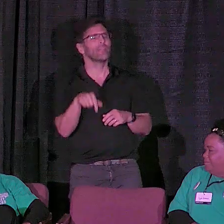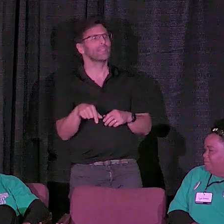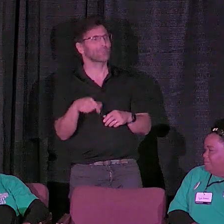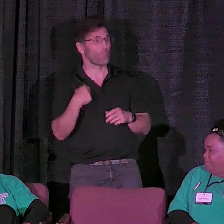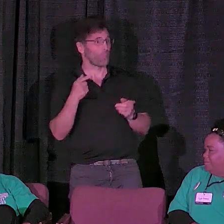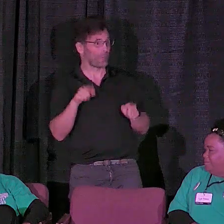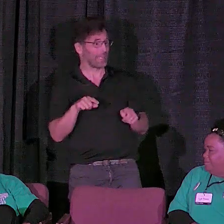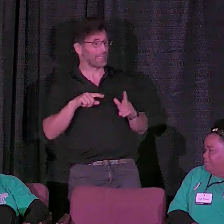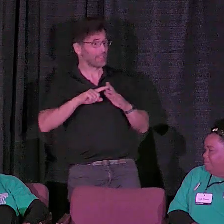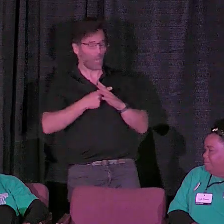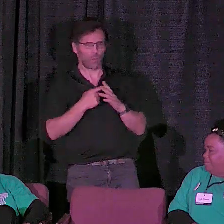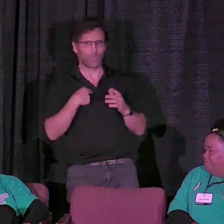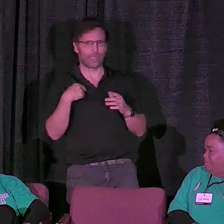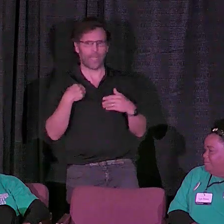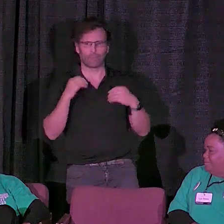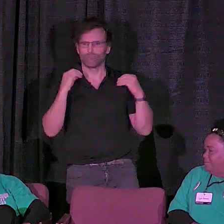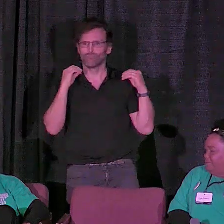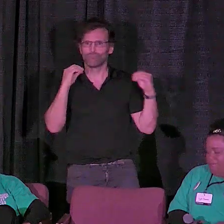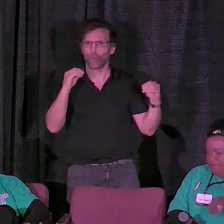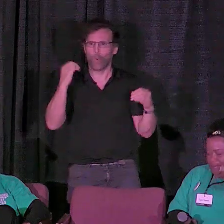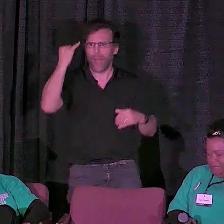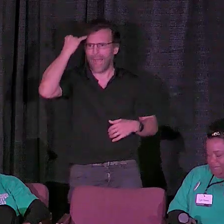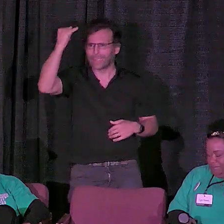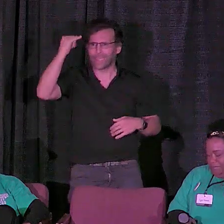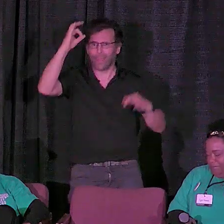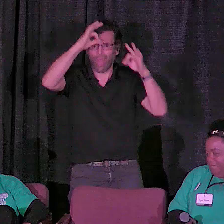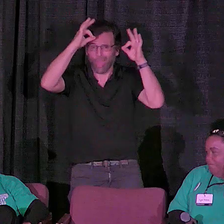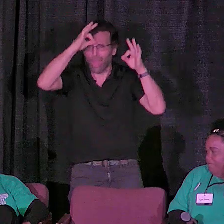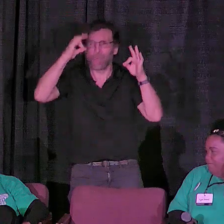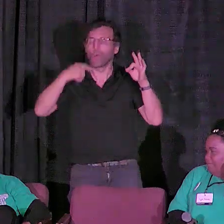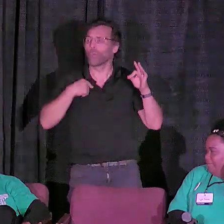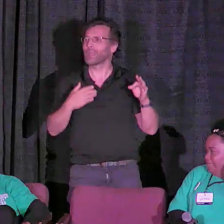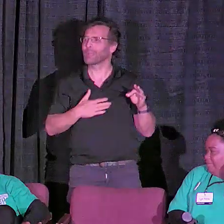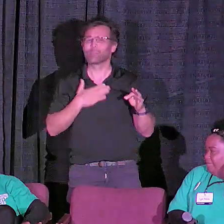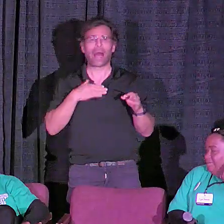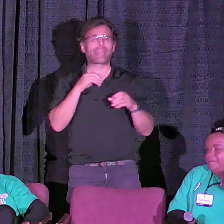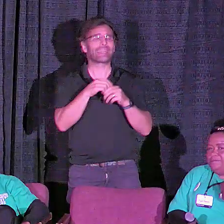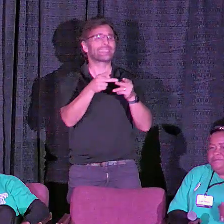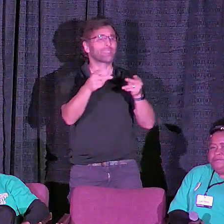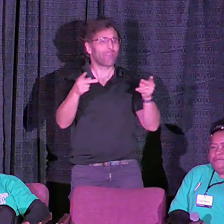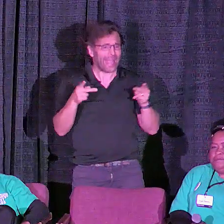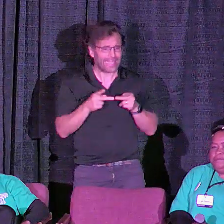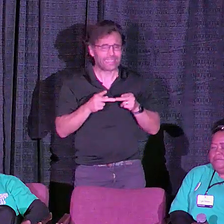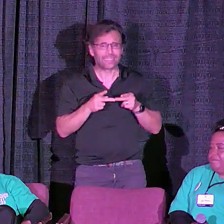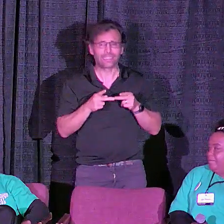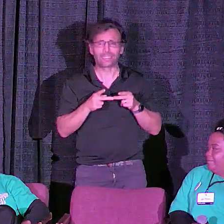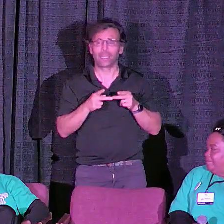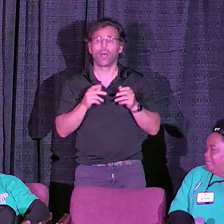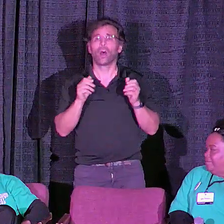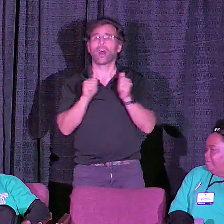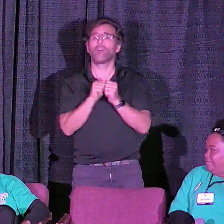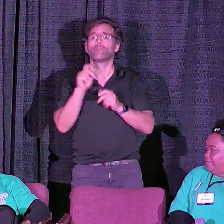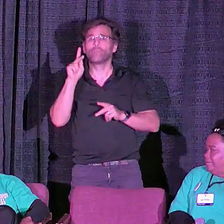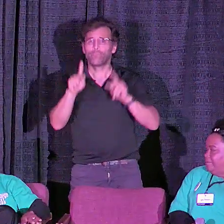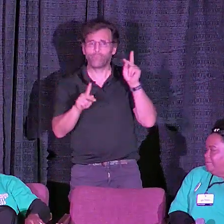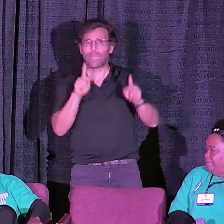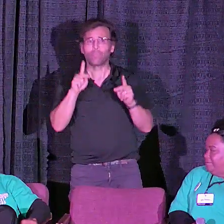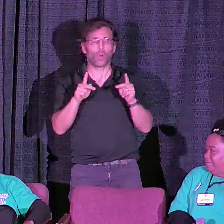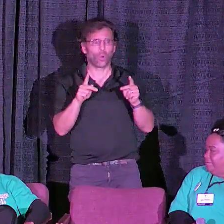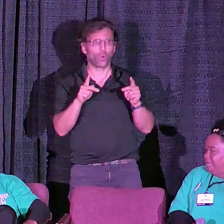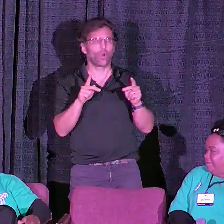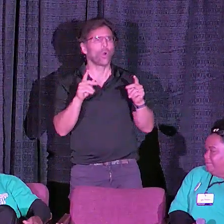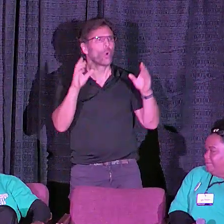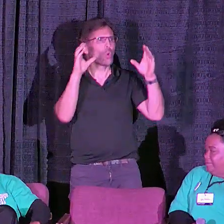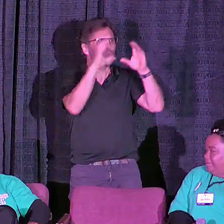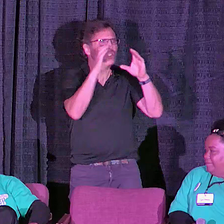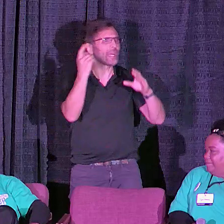we had not a clue. We was just glad to be in a space of people who sought